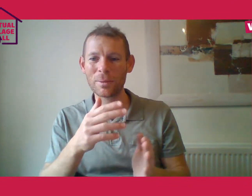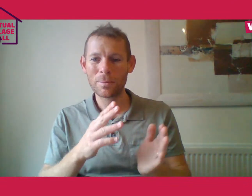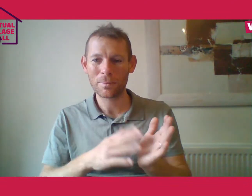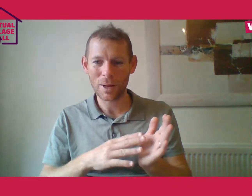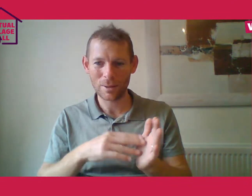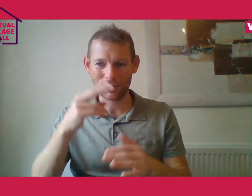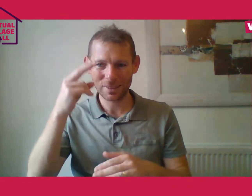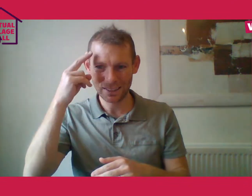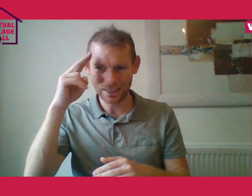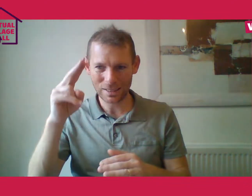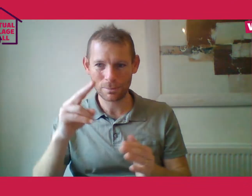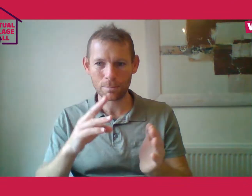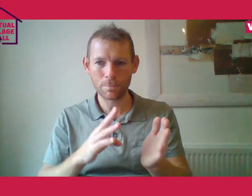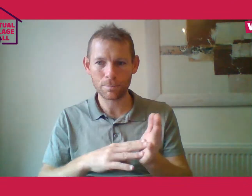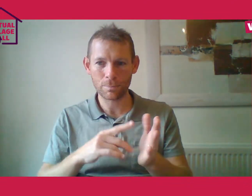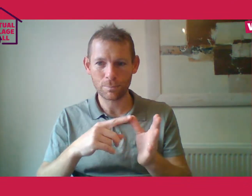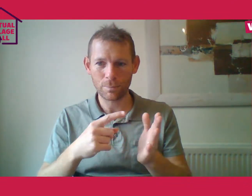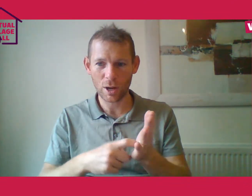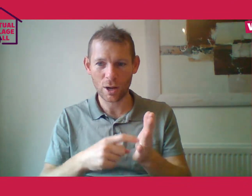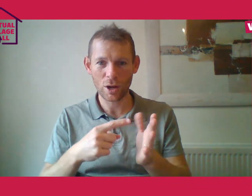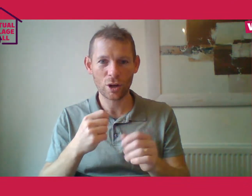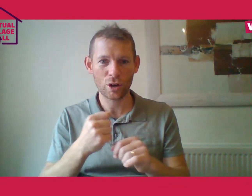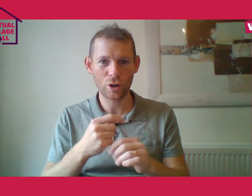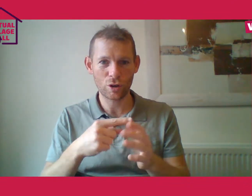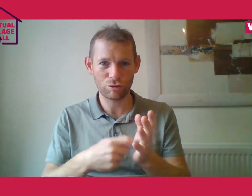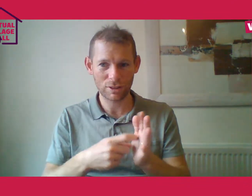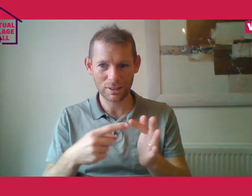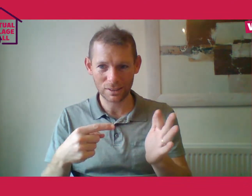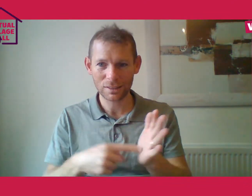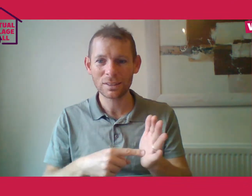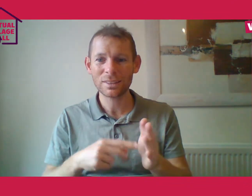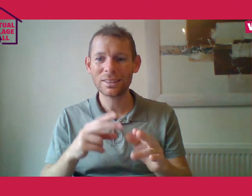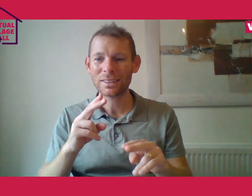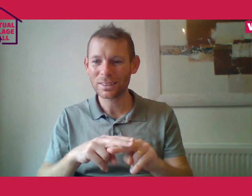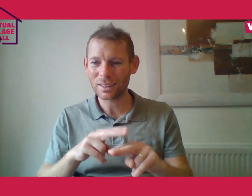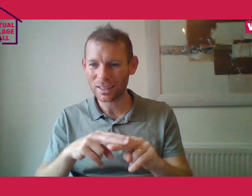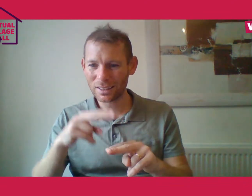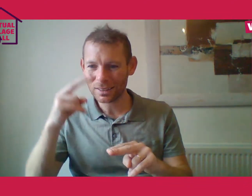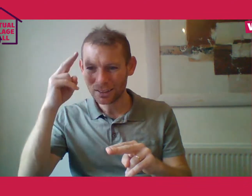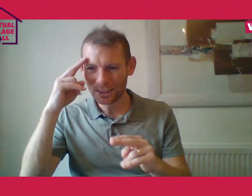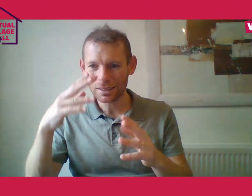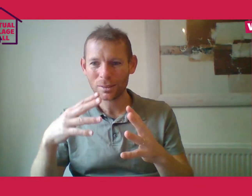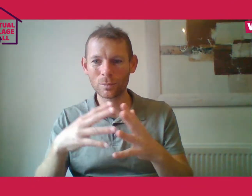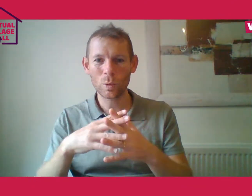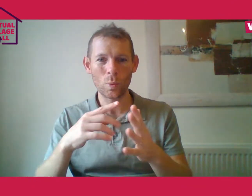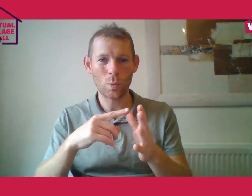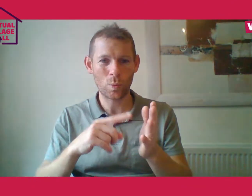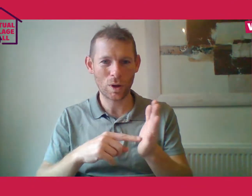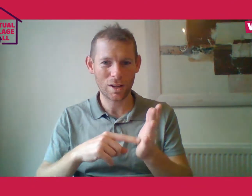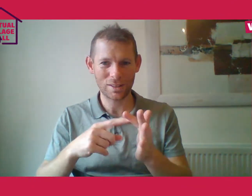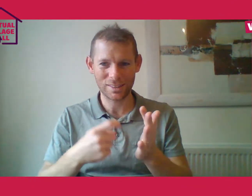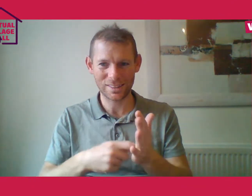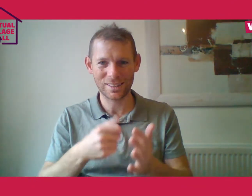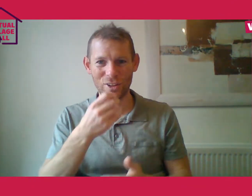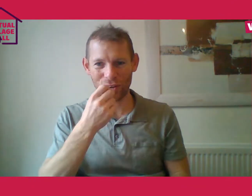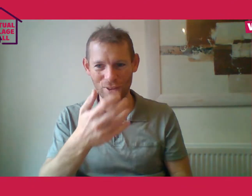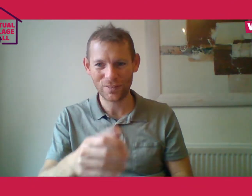So thank you for your comments, Joan. Your mother's name is Margaret and father's name is